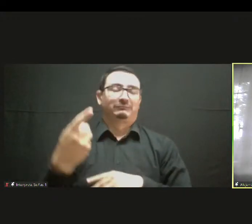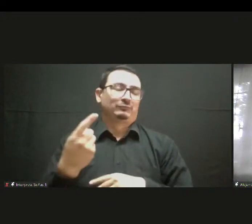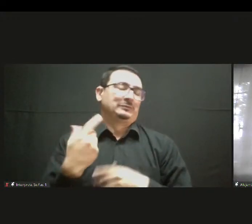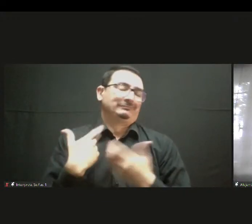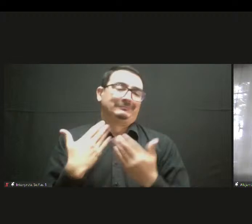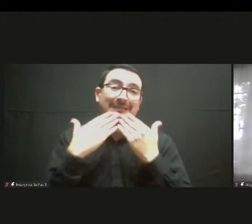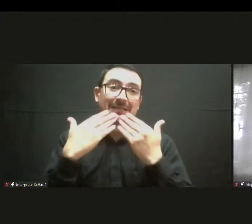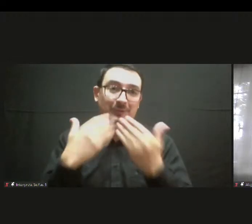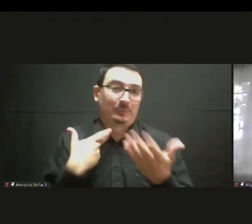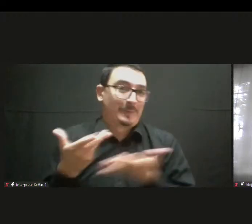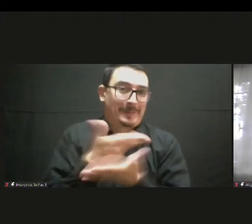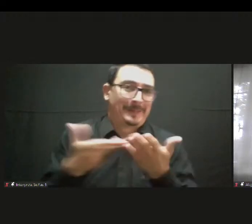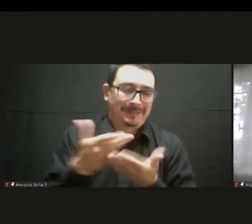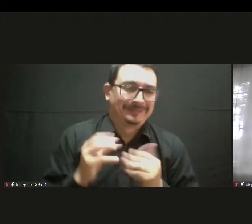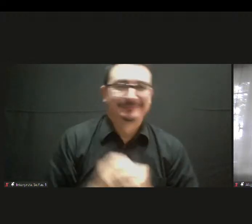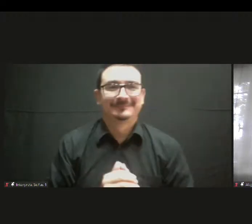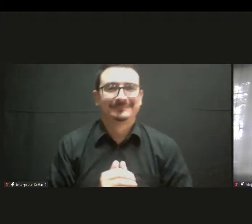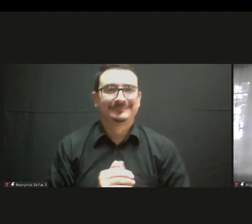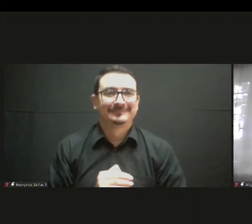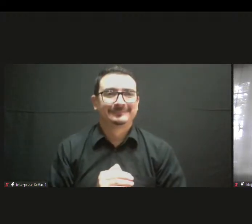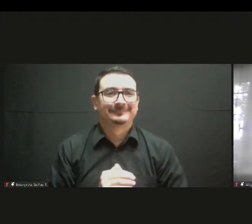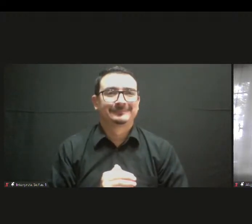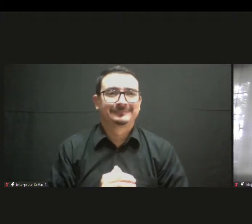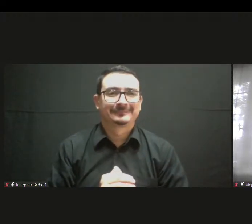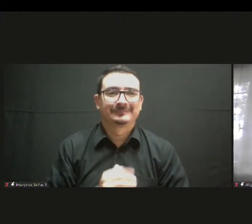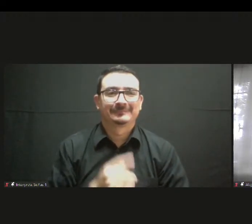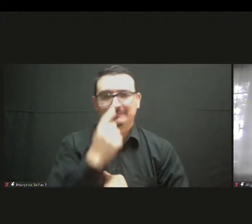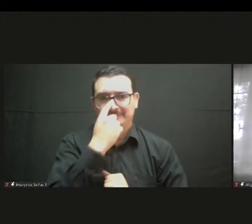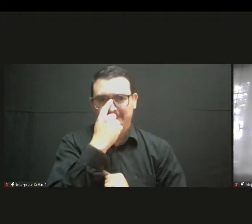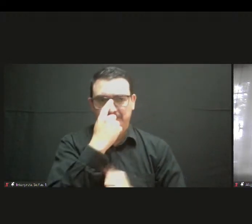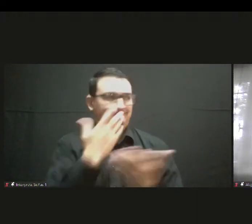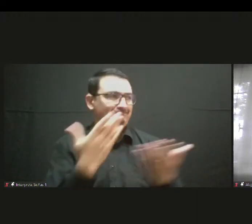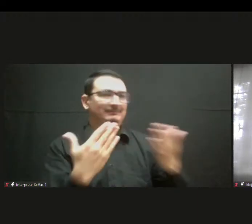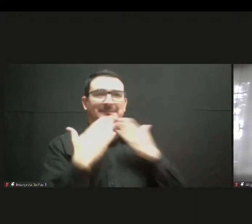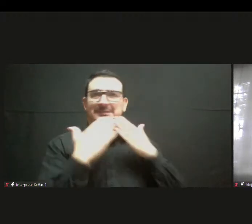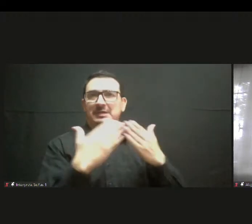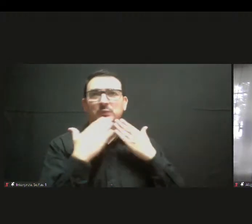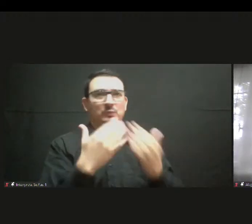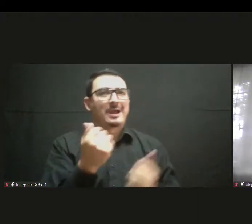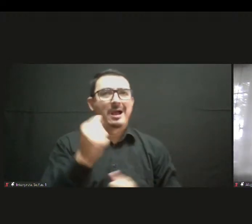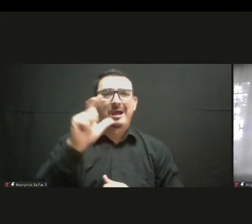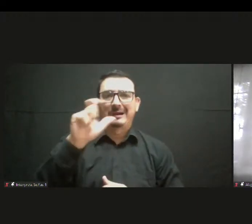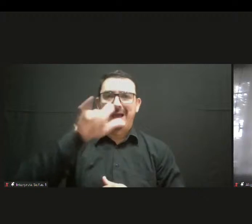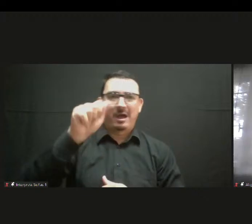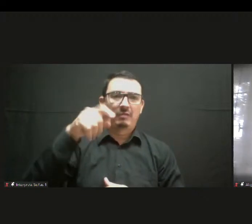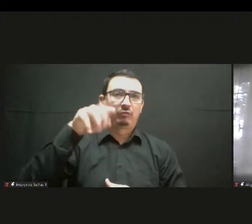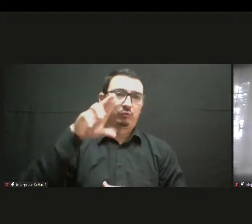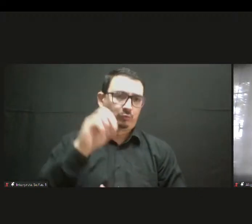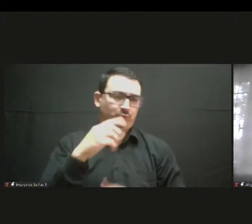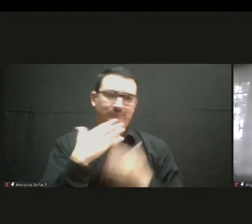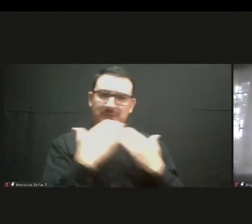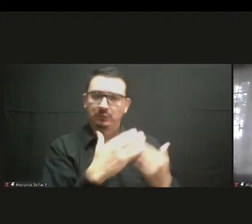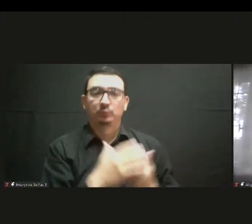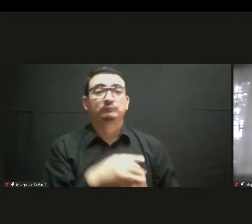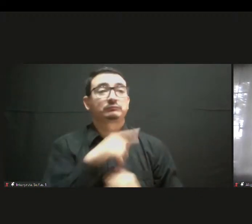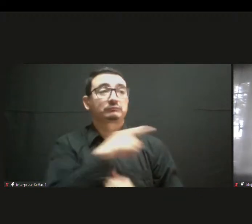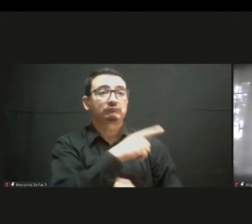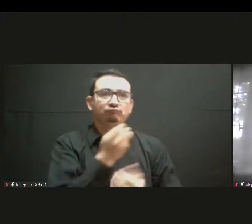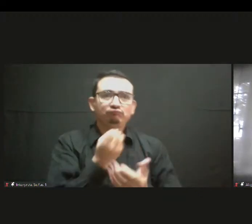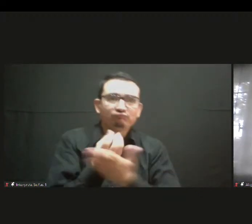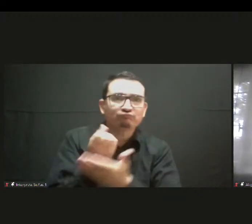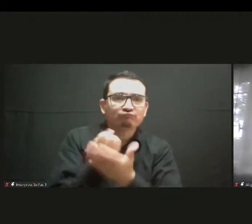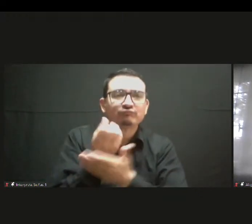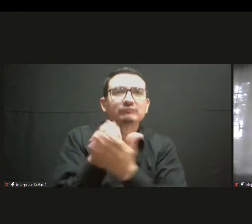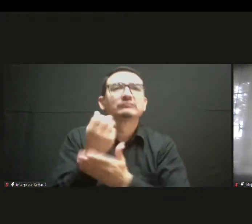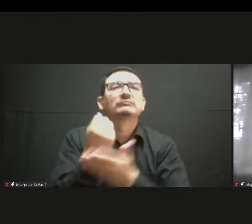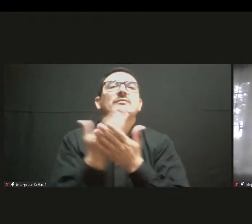Thank you, Alejandro, and for informing us about the very important initiatives the UNWTO is taking to promote gender